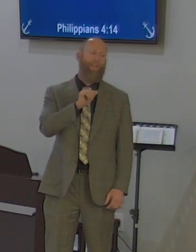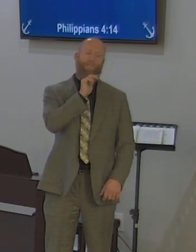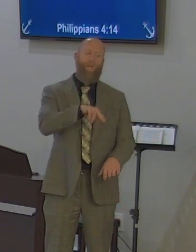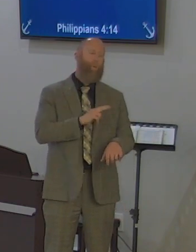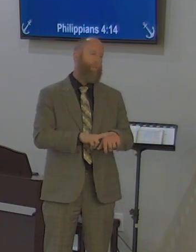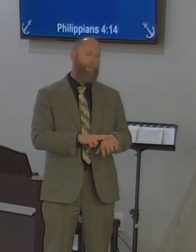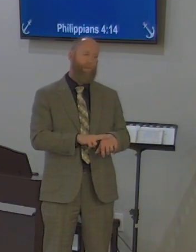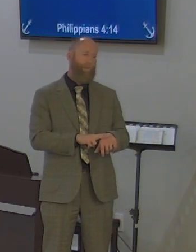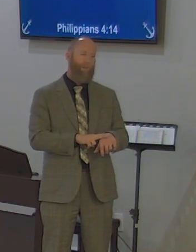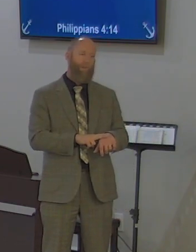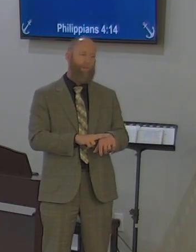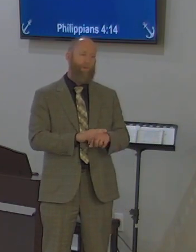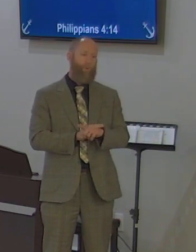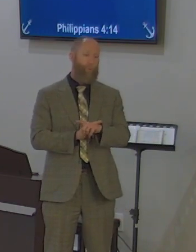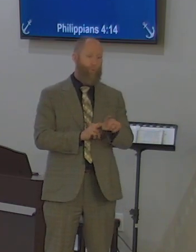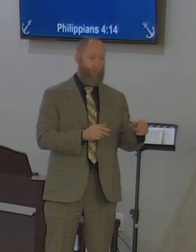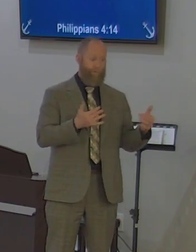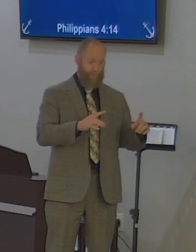believer.